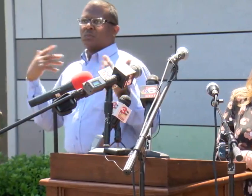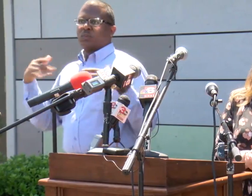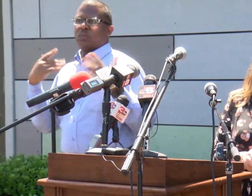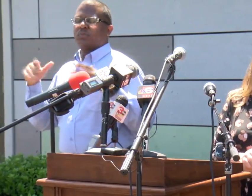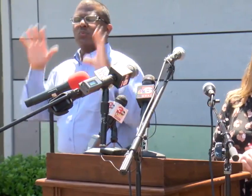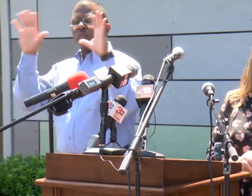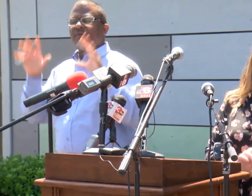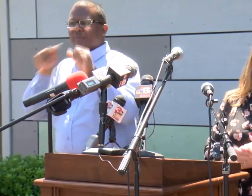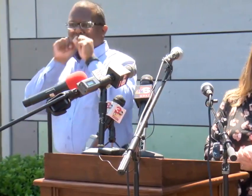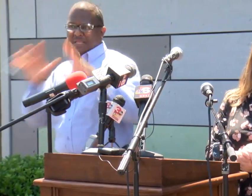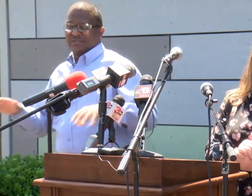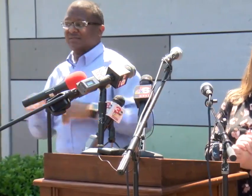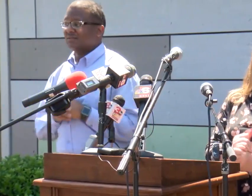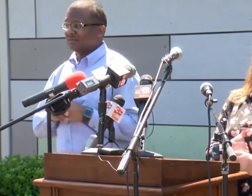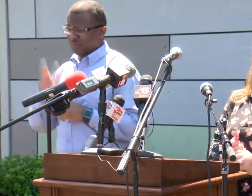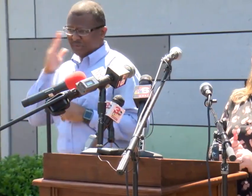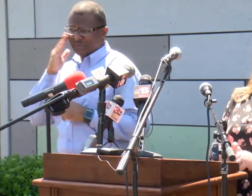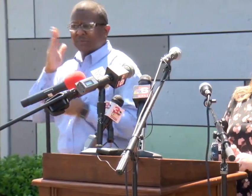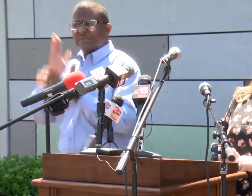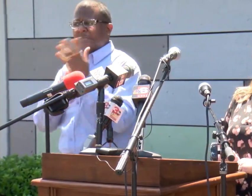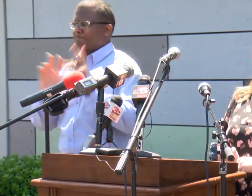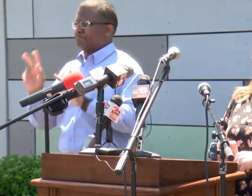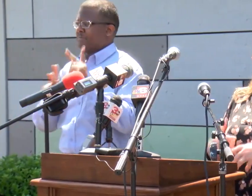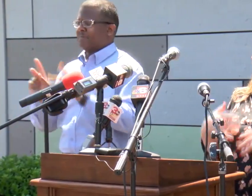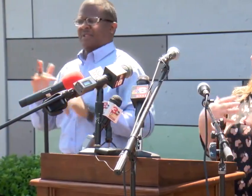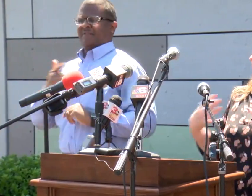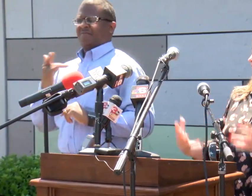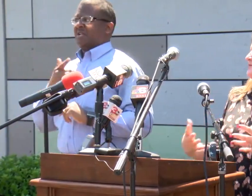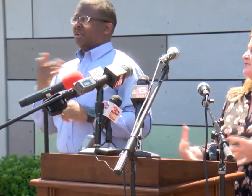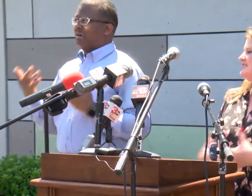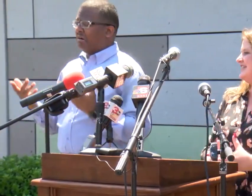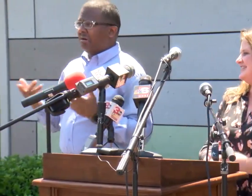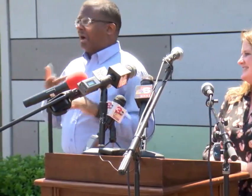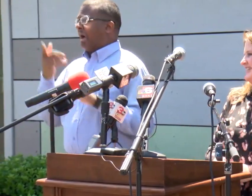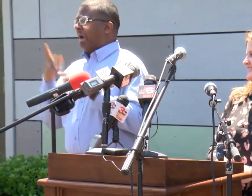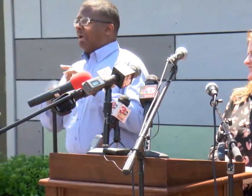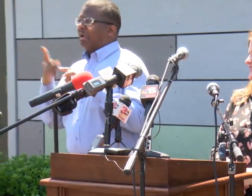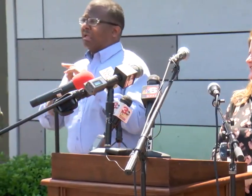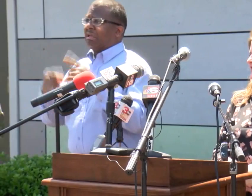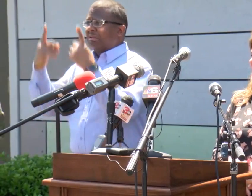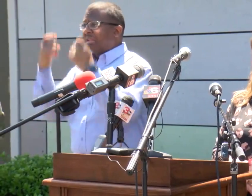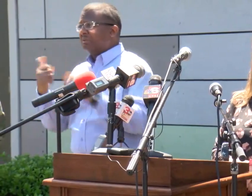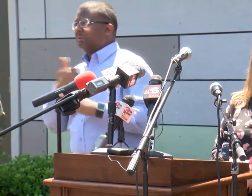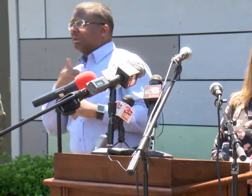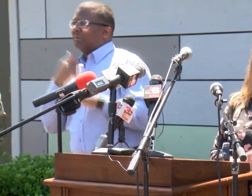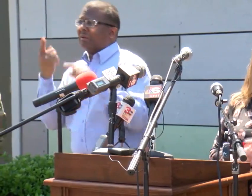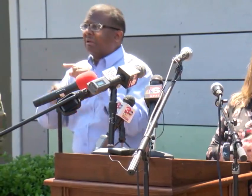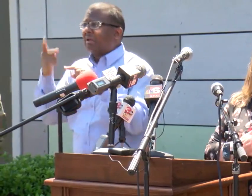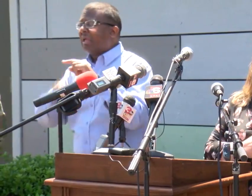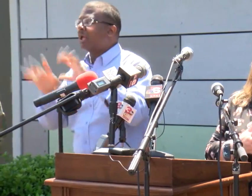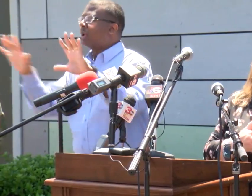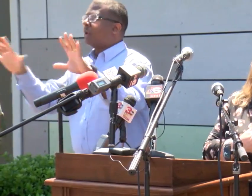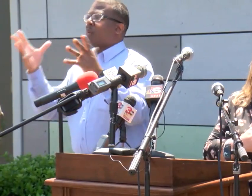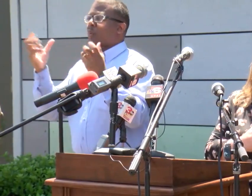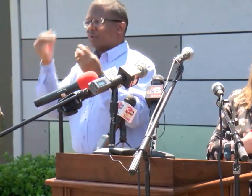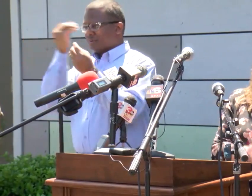We know that we have people who feel that they are not able to get the testing that they need. We want to make sure that that need is